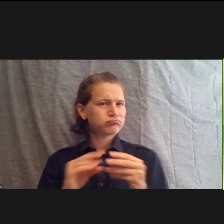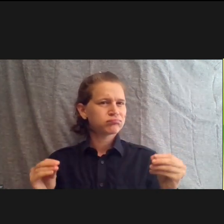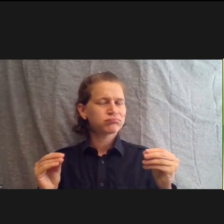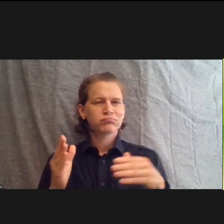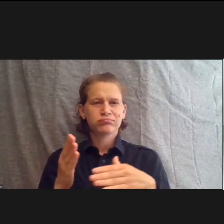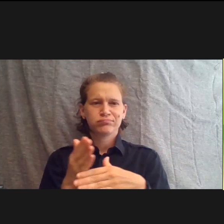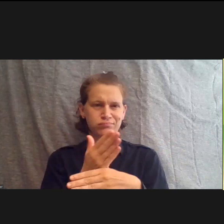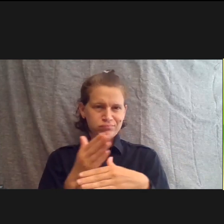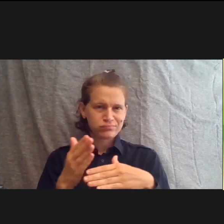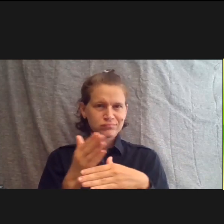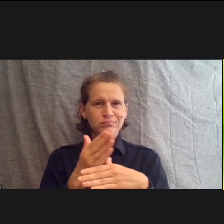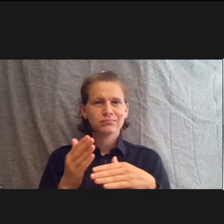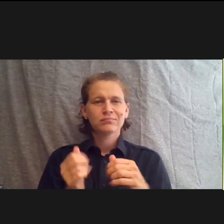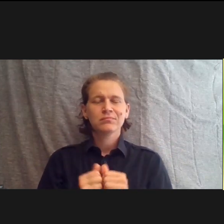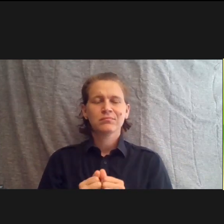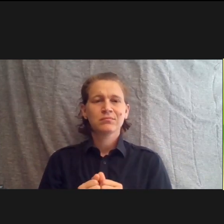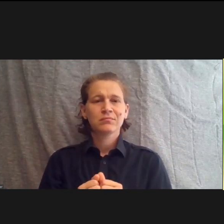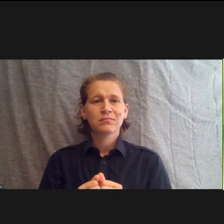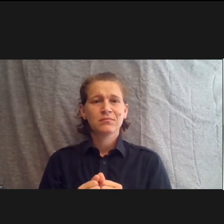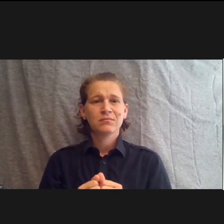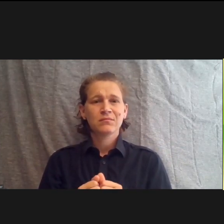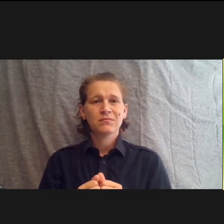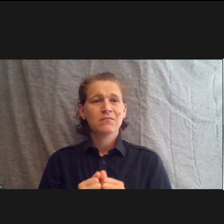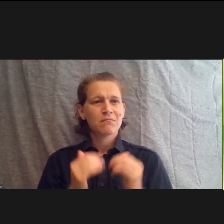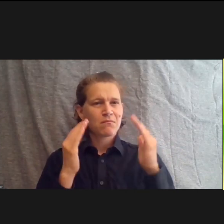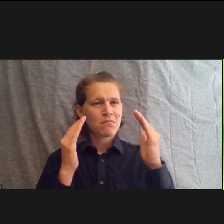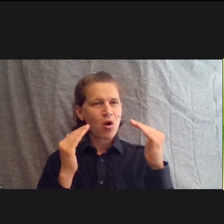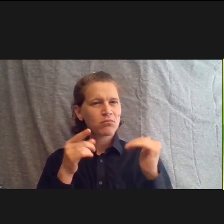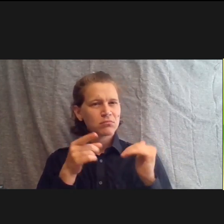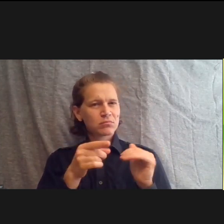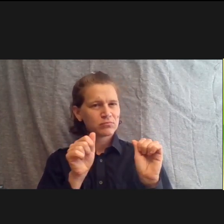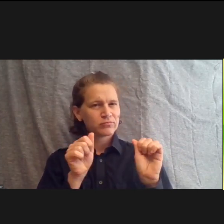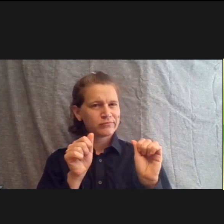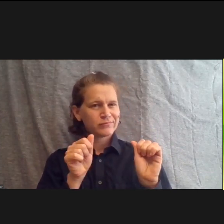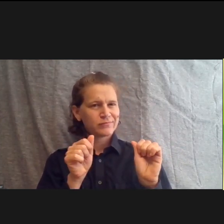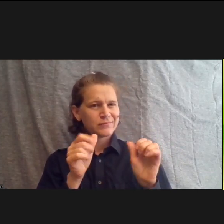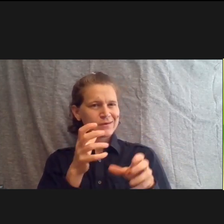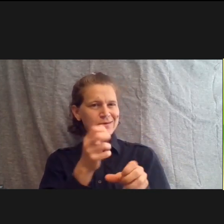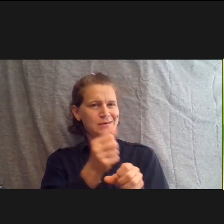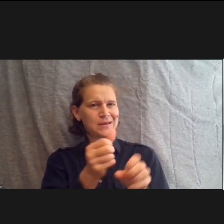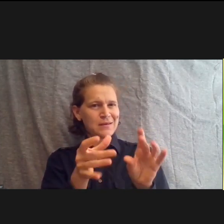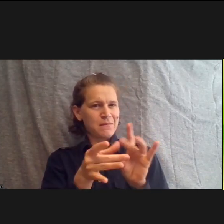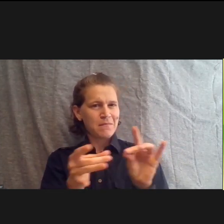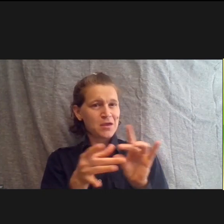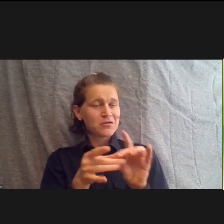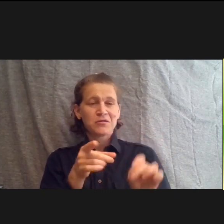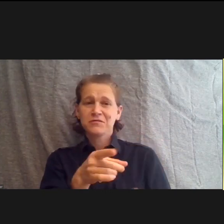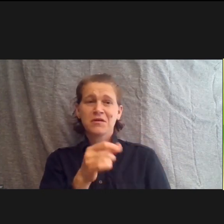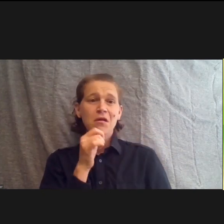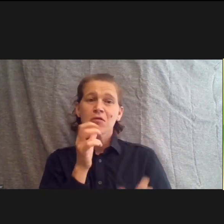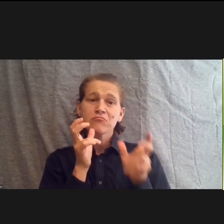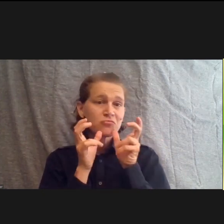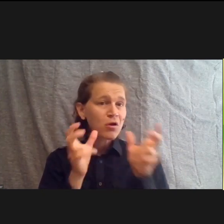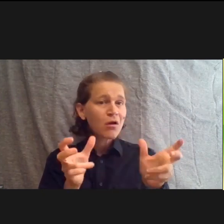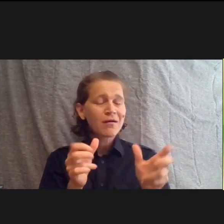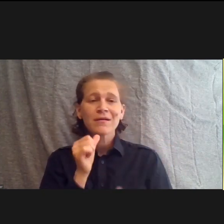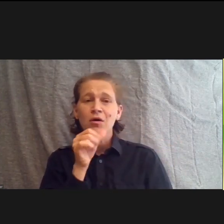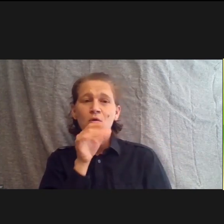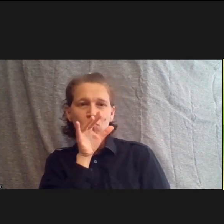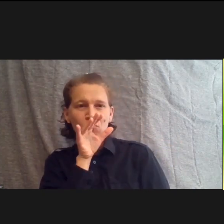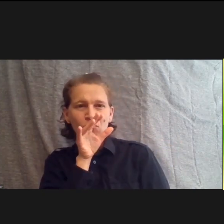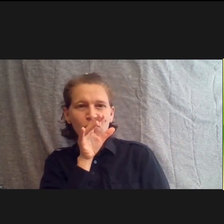to reassure her, I hope she gets this message when I say she was neither shouting nor whispering. We heard